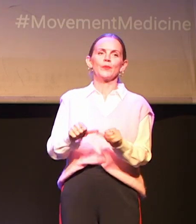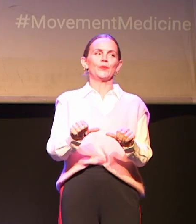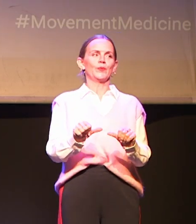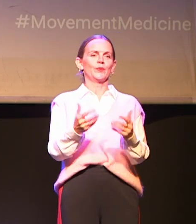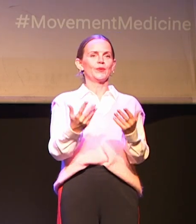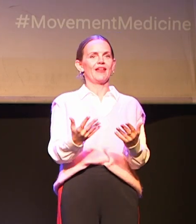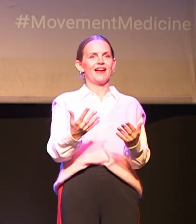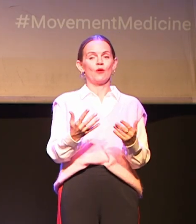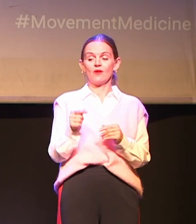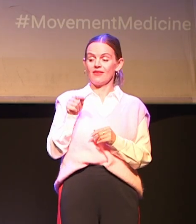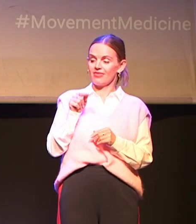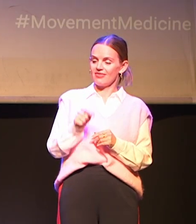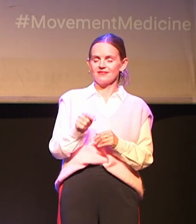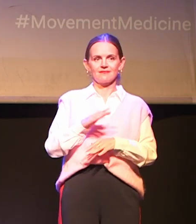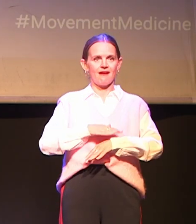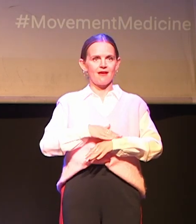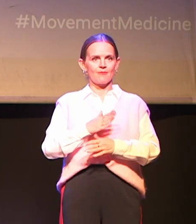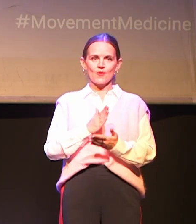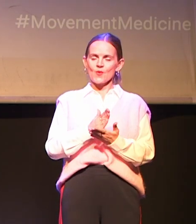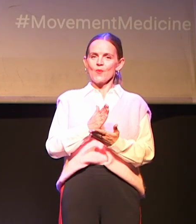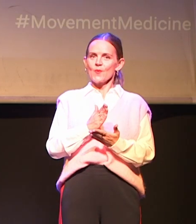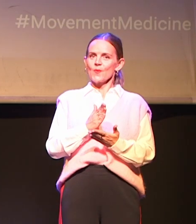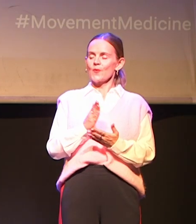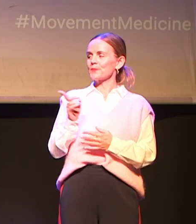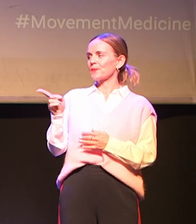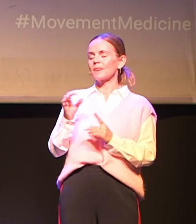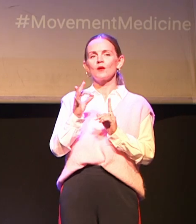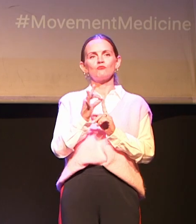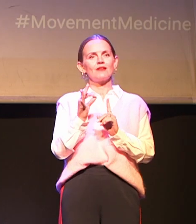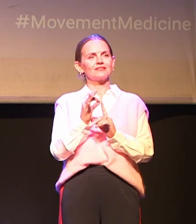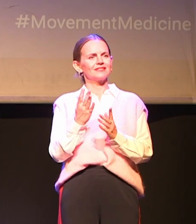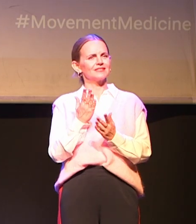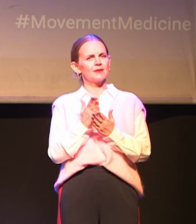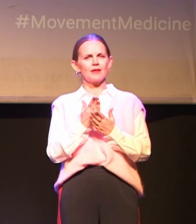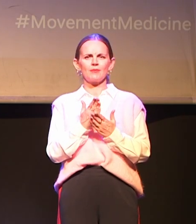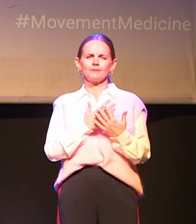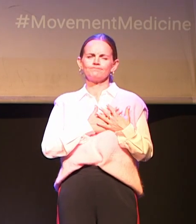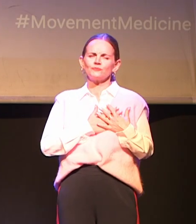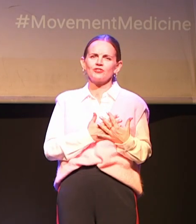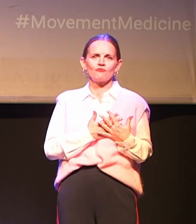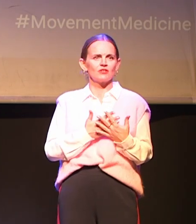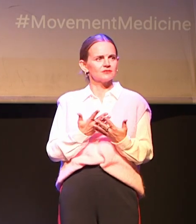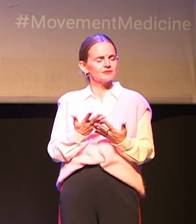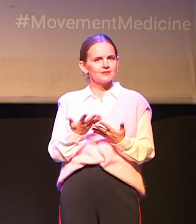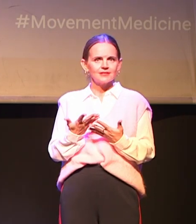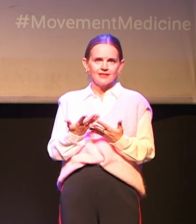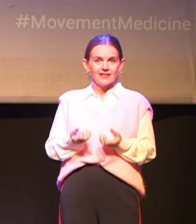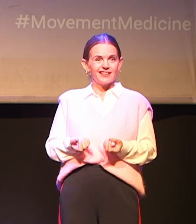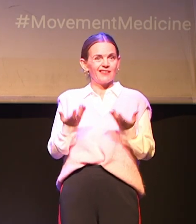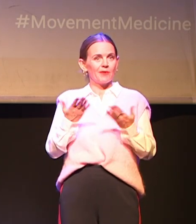this particular trip is really short, and Prentis has been so generous with their time, in a way that